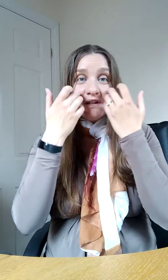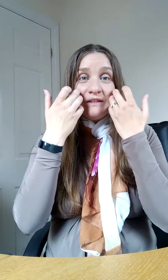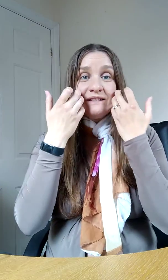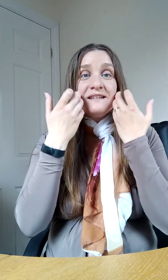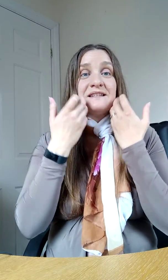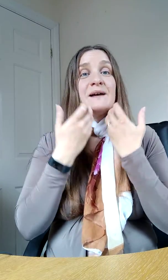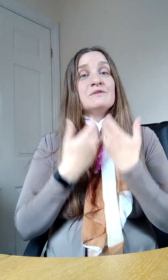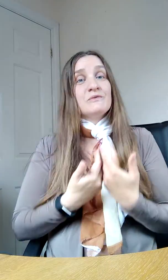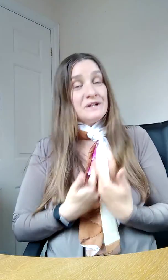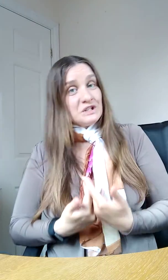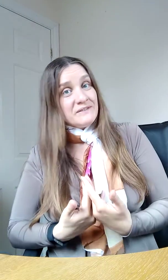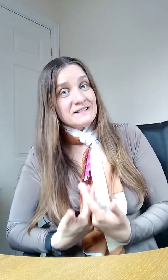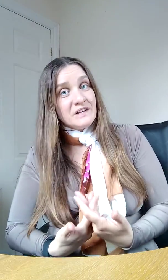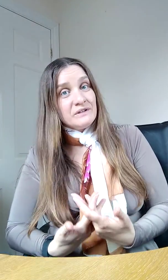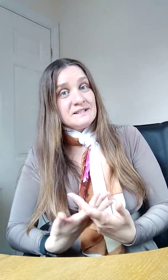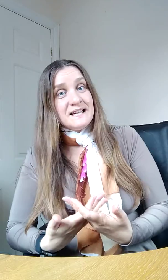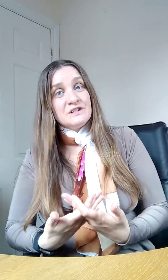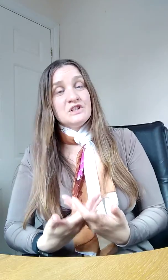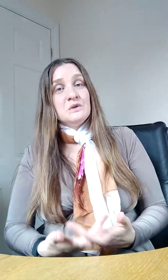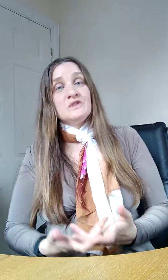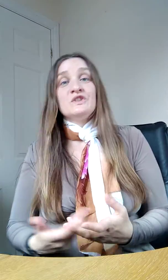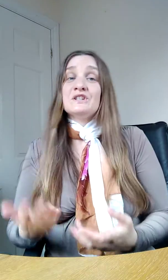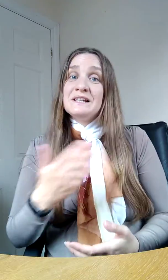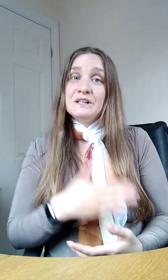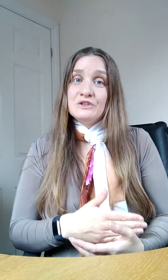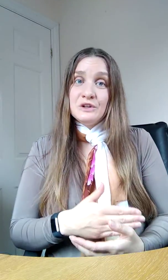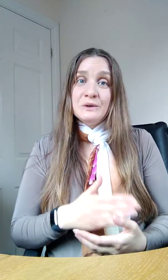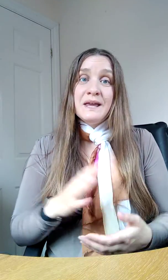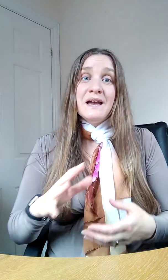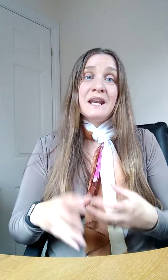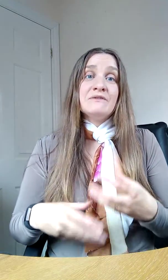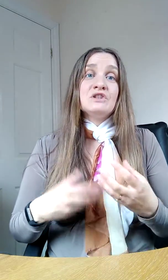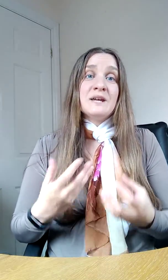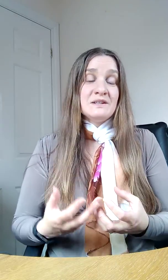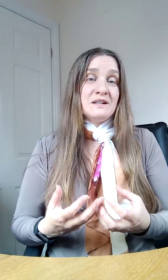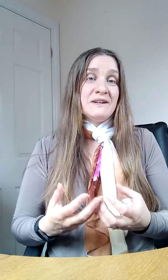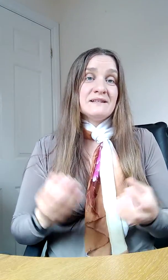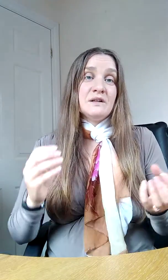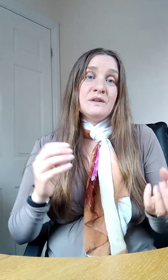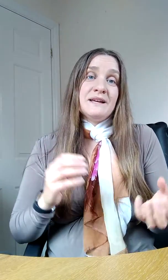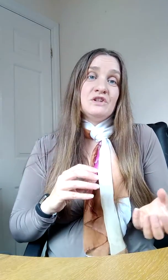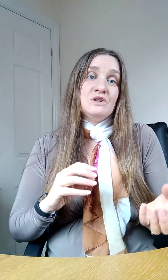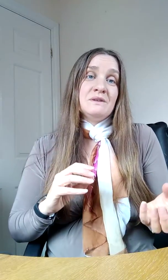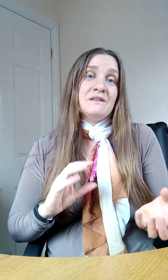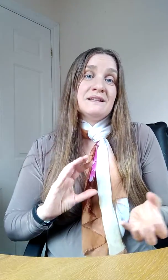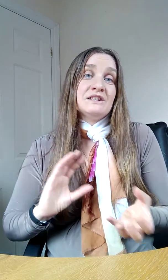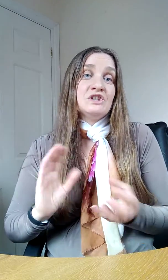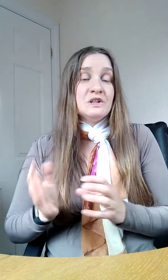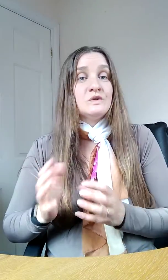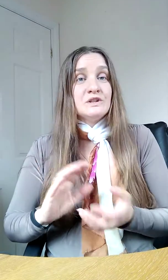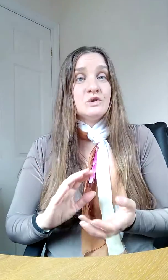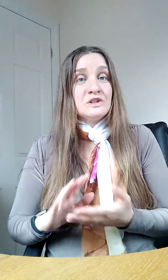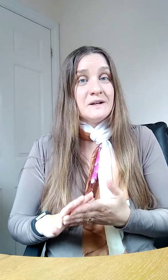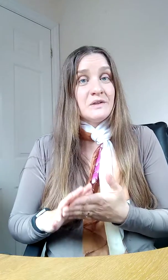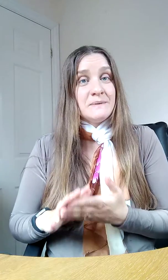this is some French lyrics that I've set to a traditional English tune, and I've changed the lyrics so that they're to do with the things that children enjoy doing on the